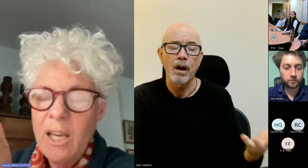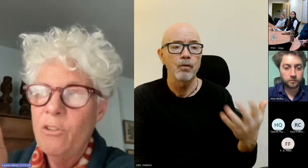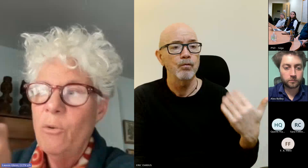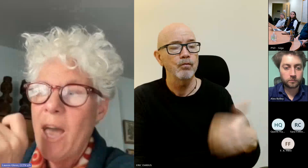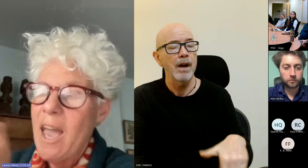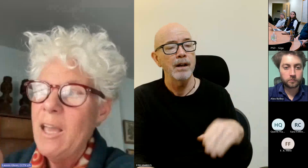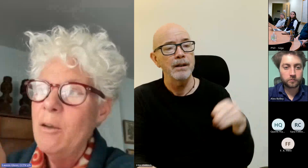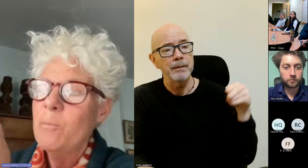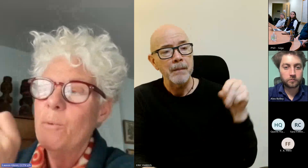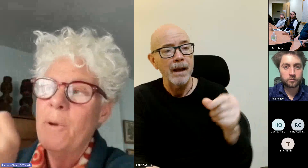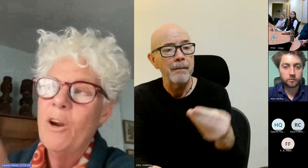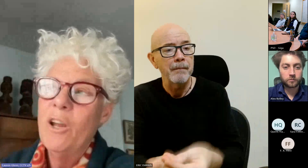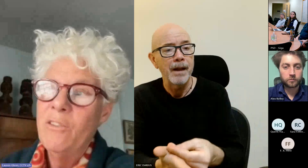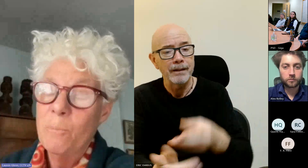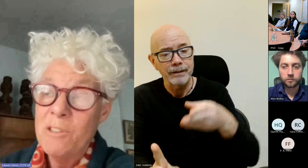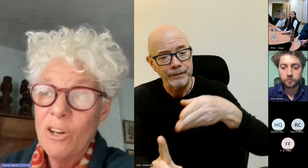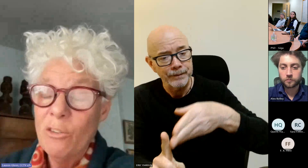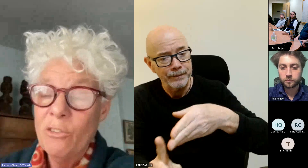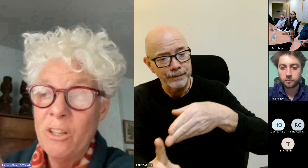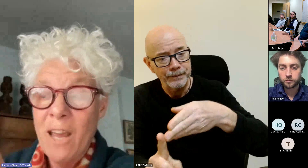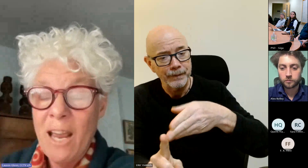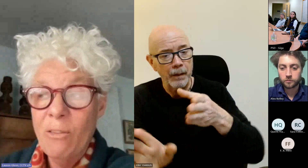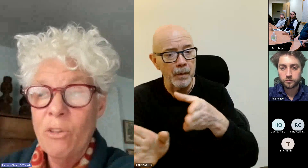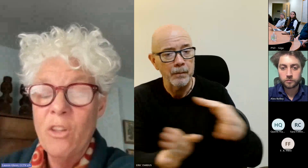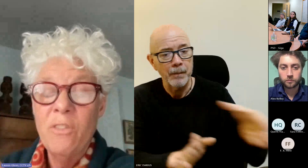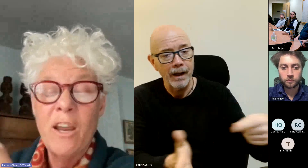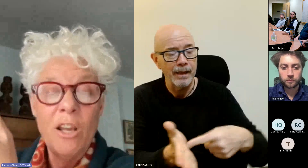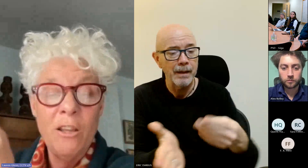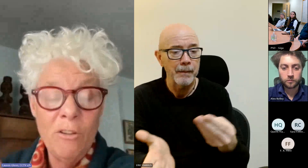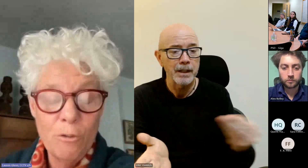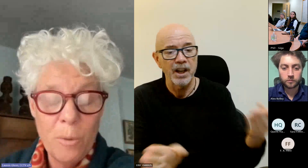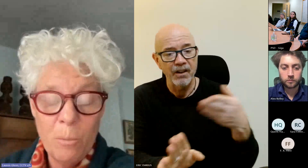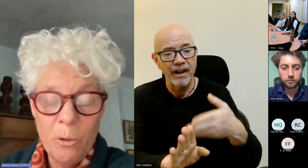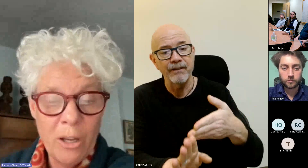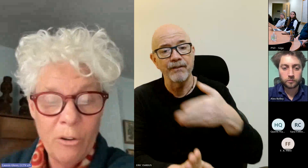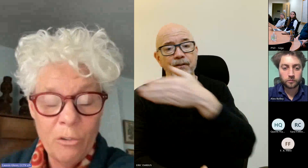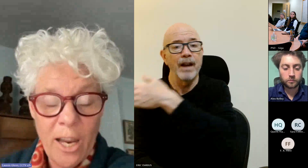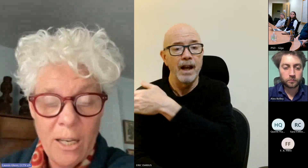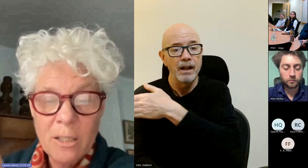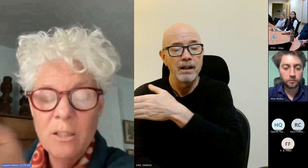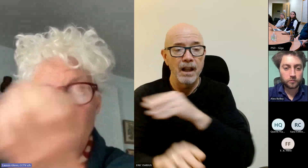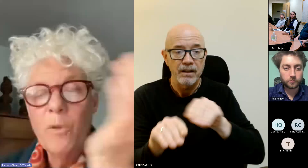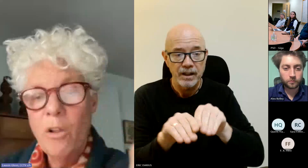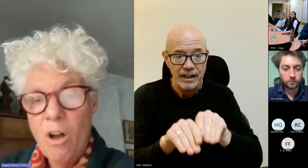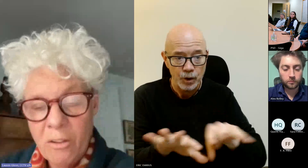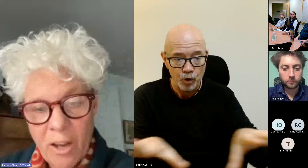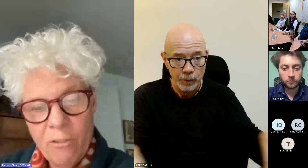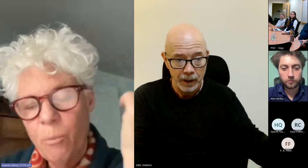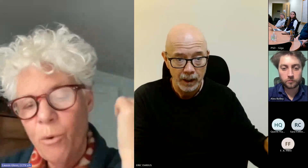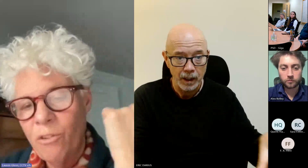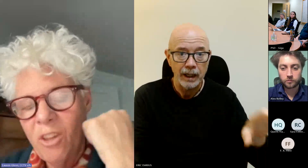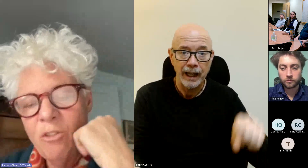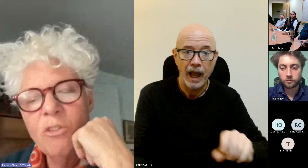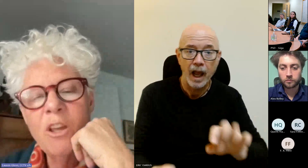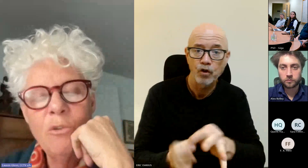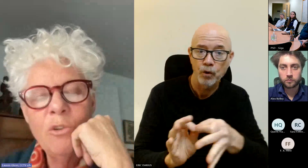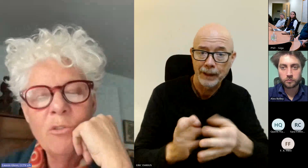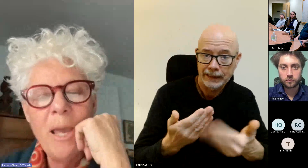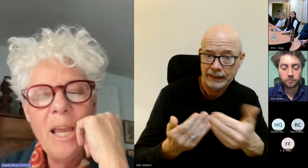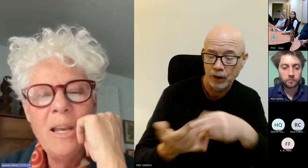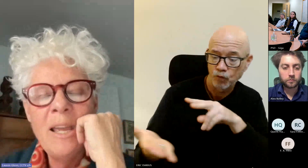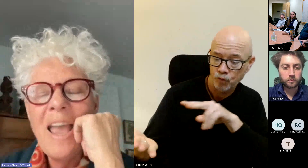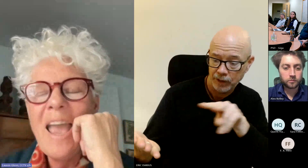resources into A, preparing these materials in advance so that they are easy for people to understand along the lines of the presentation